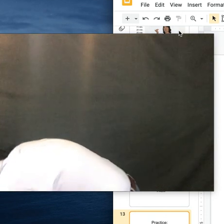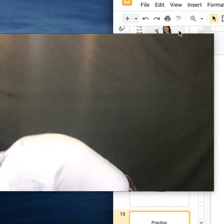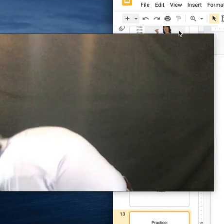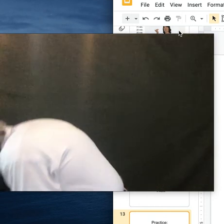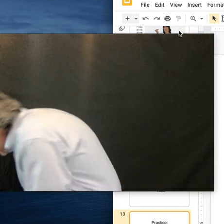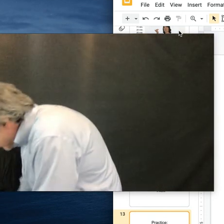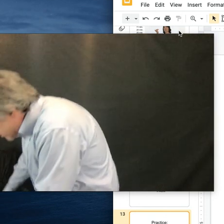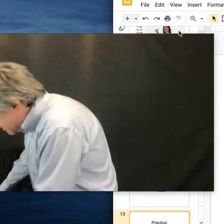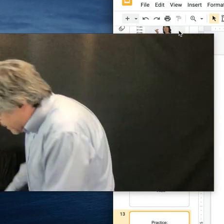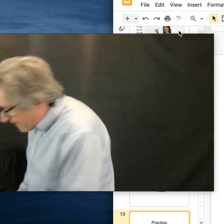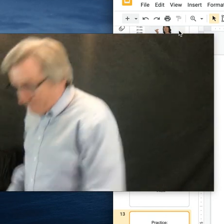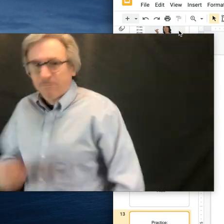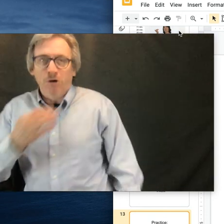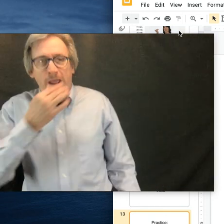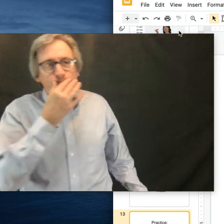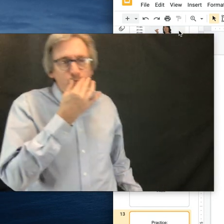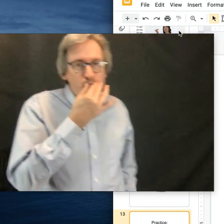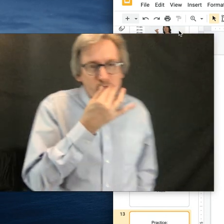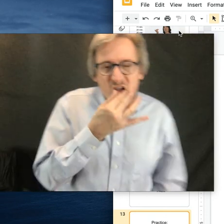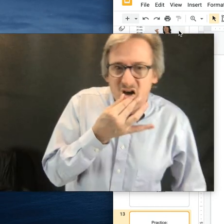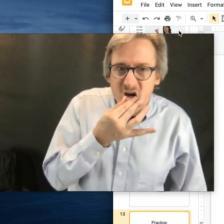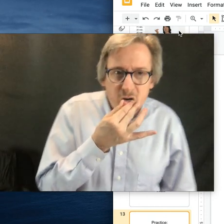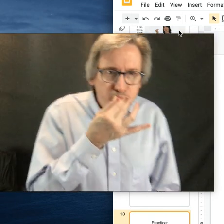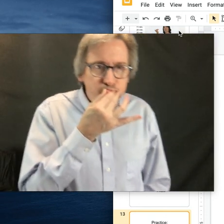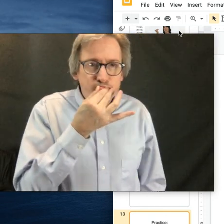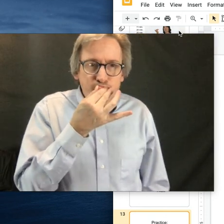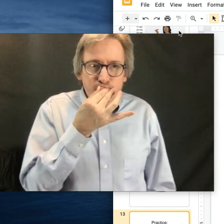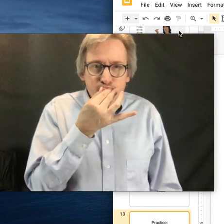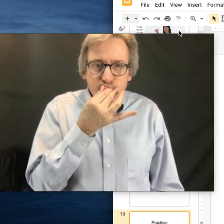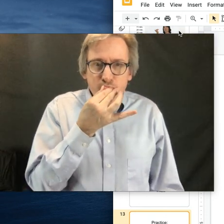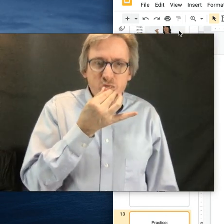Excuse me. Okay.